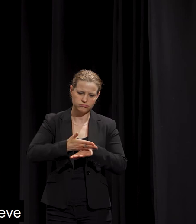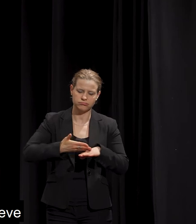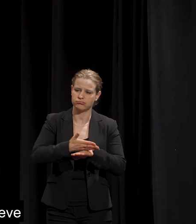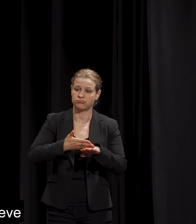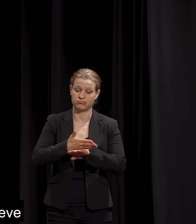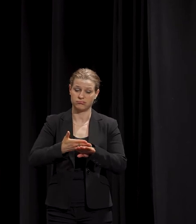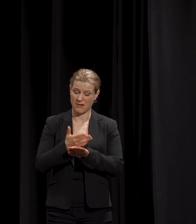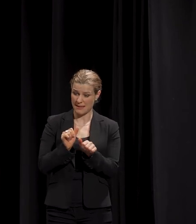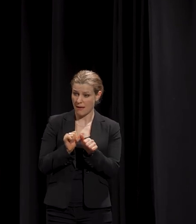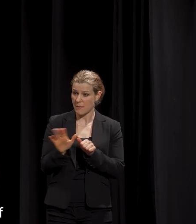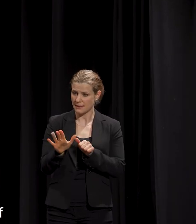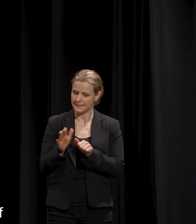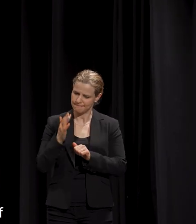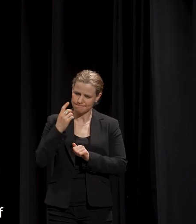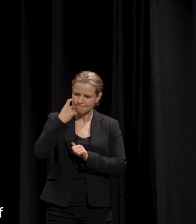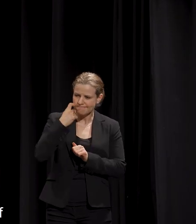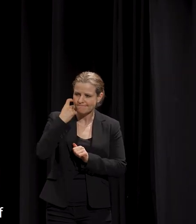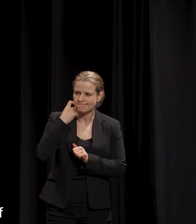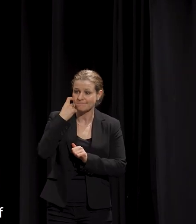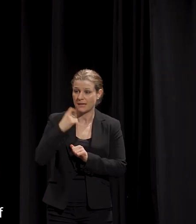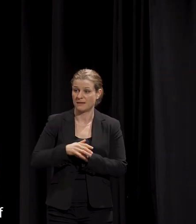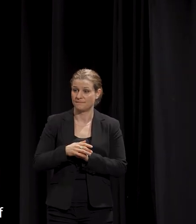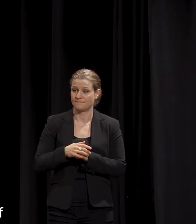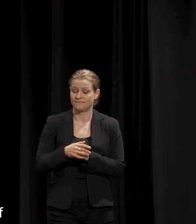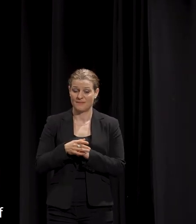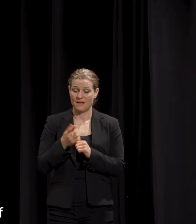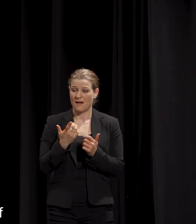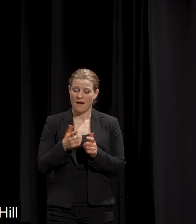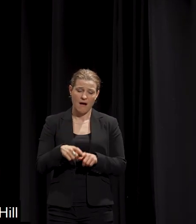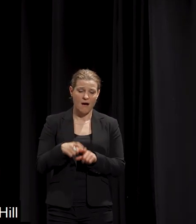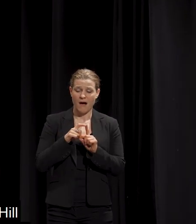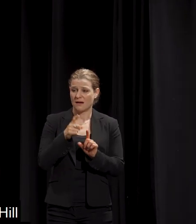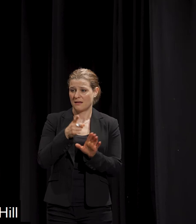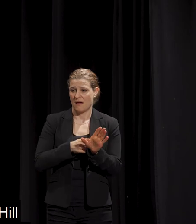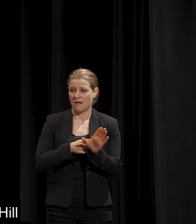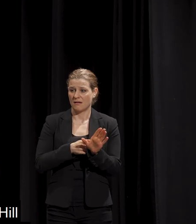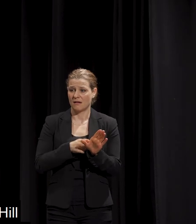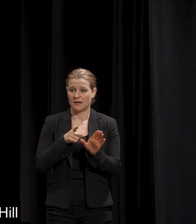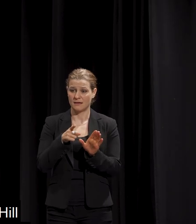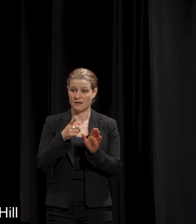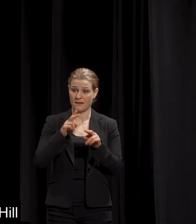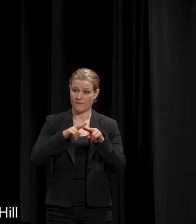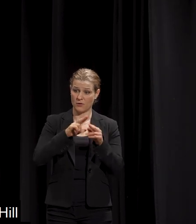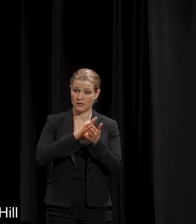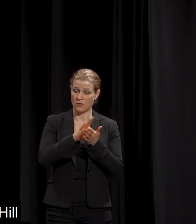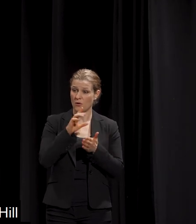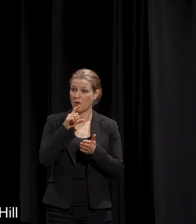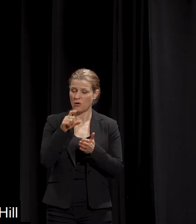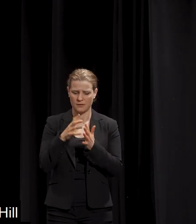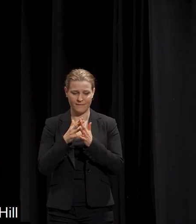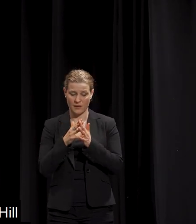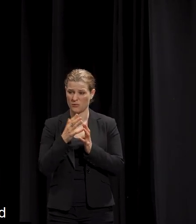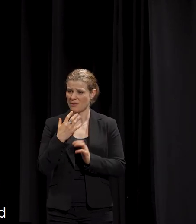achieve their personal best. In the most challenging of transition years, this student has exemplified the Forest Hill College values.